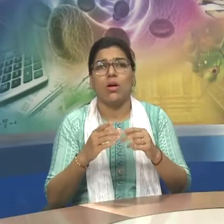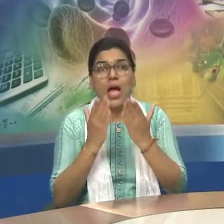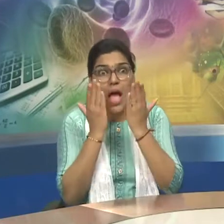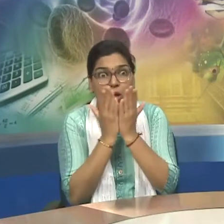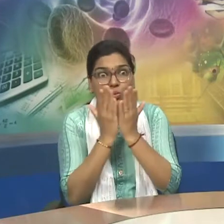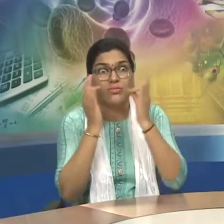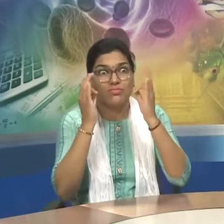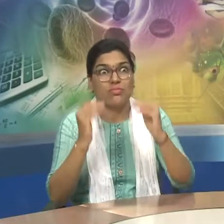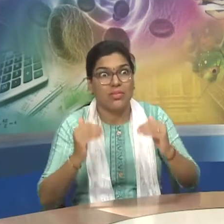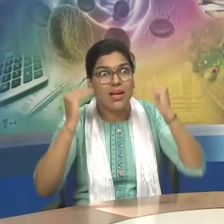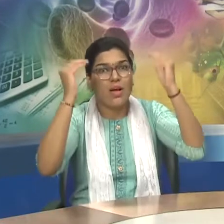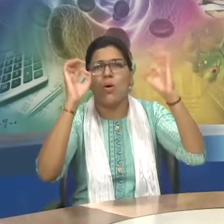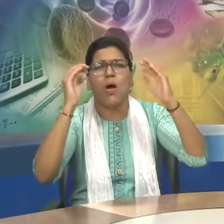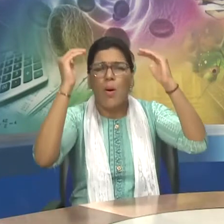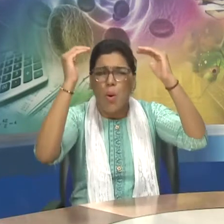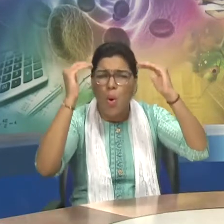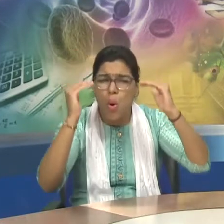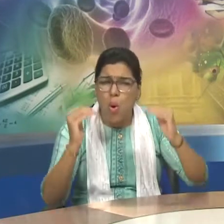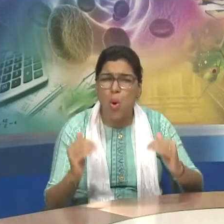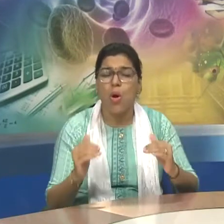domestic setting.